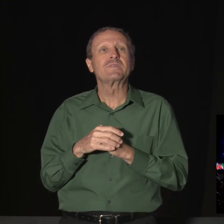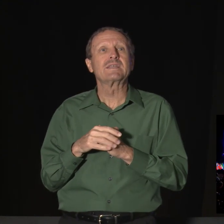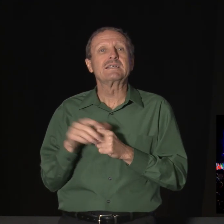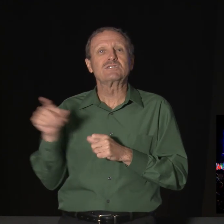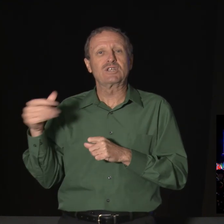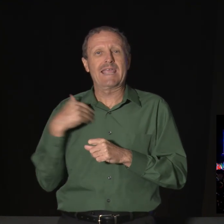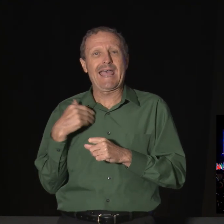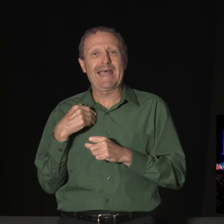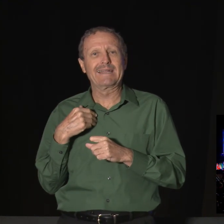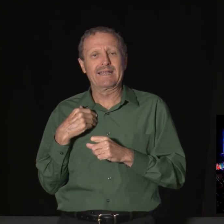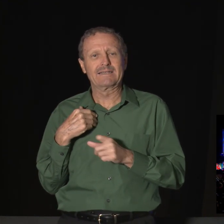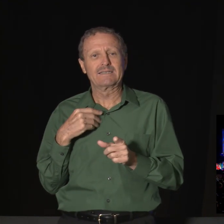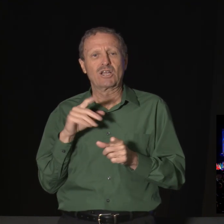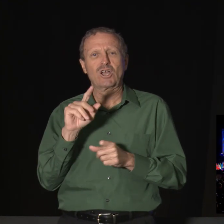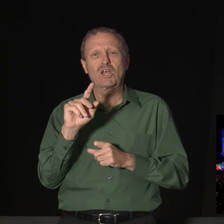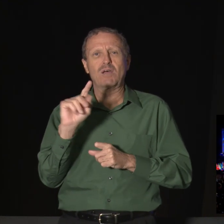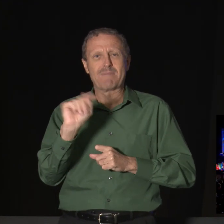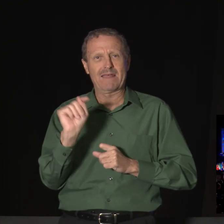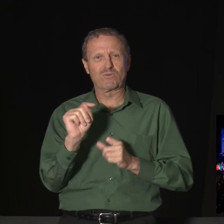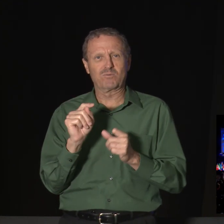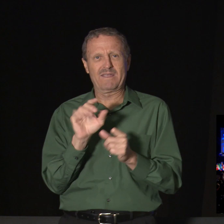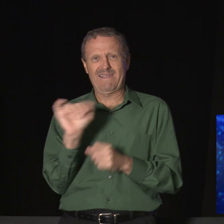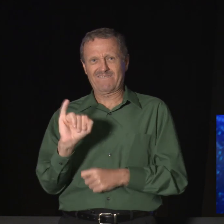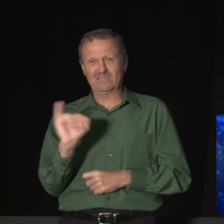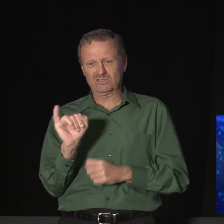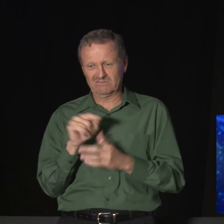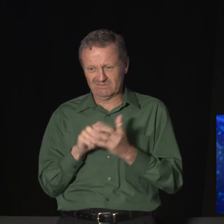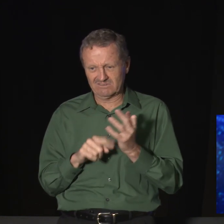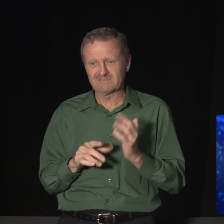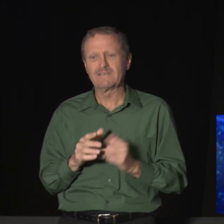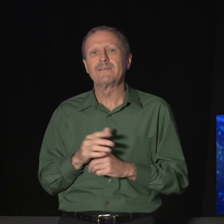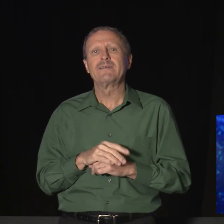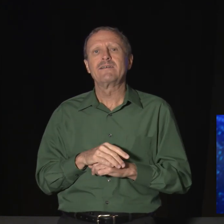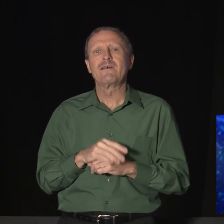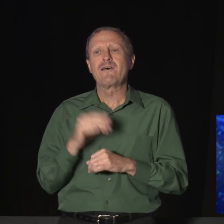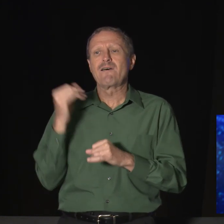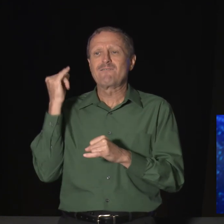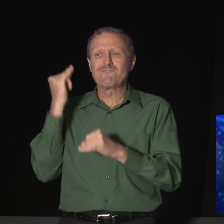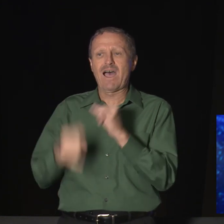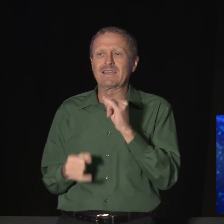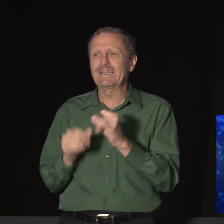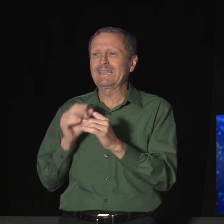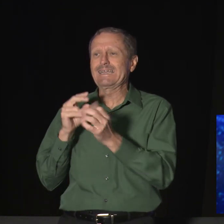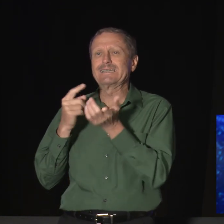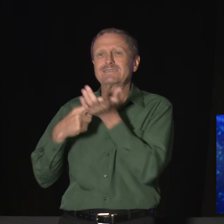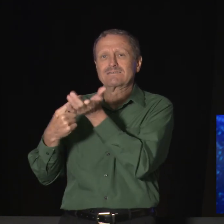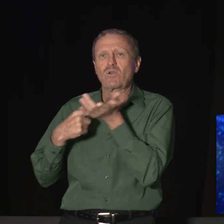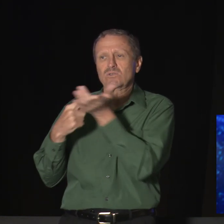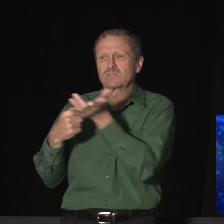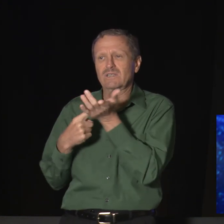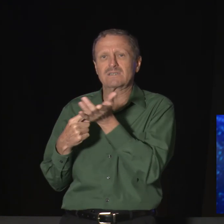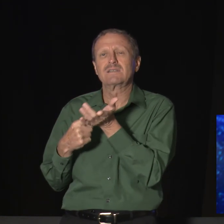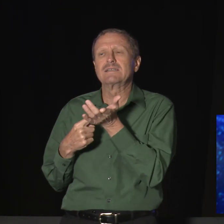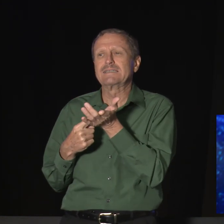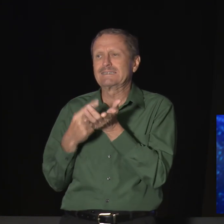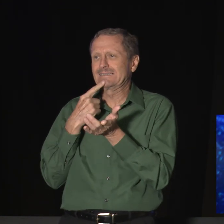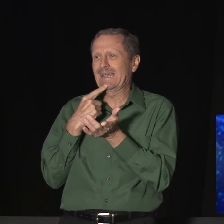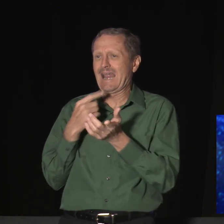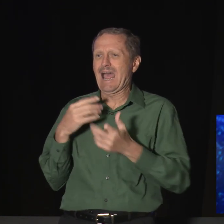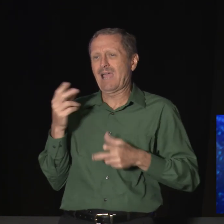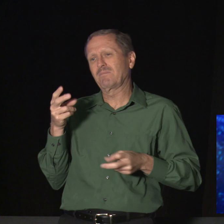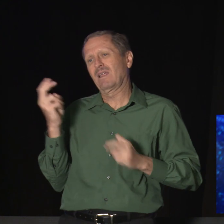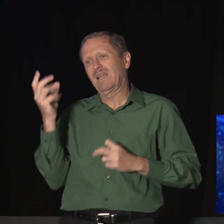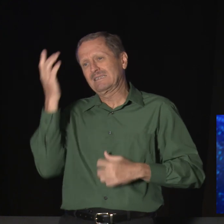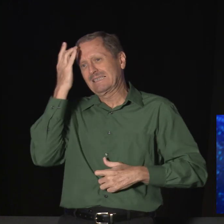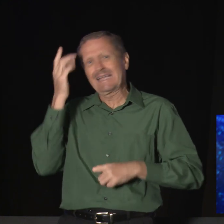tract infection. And in a final call to the hostage negotiator, she said, I've become so ill I